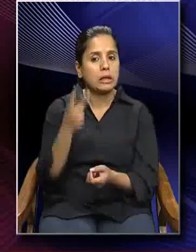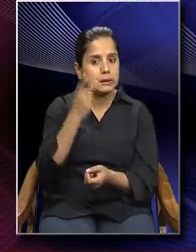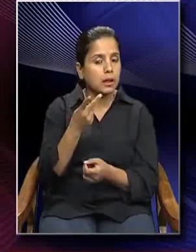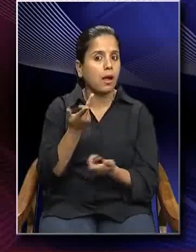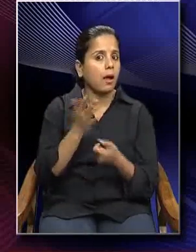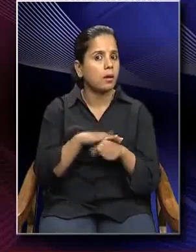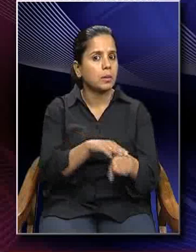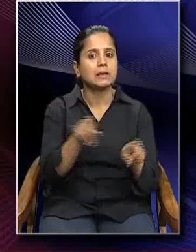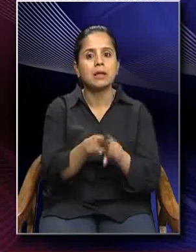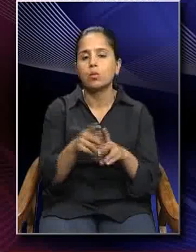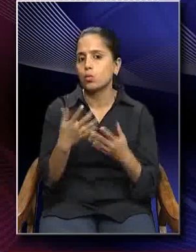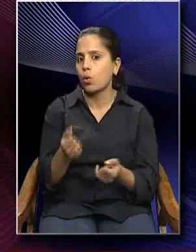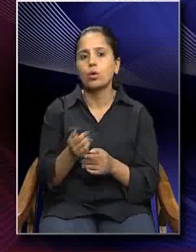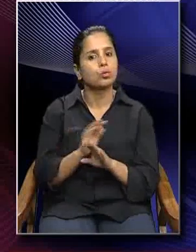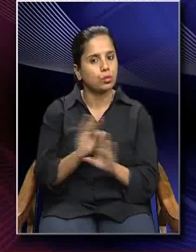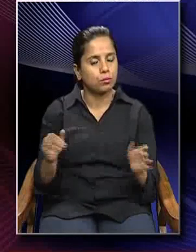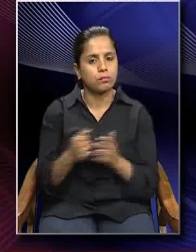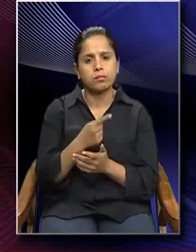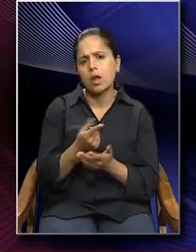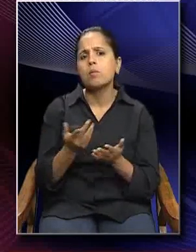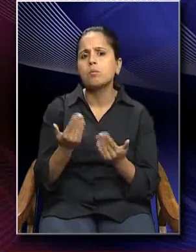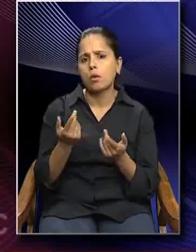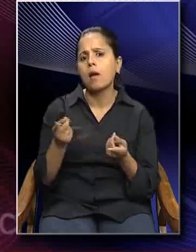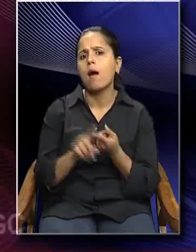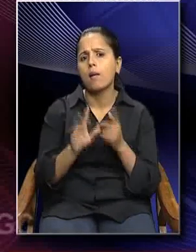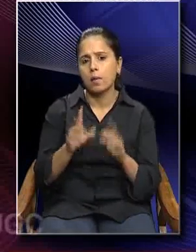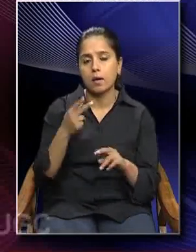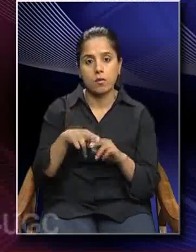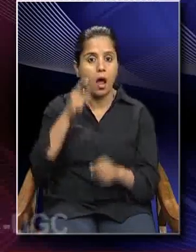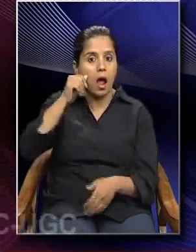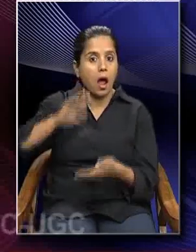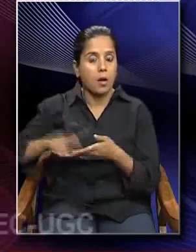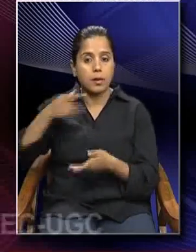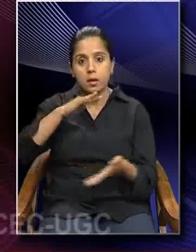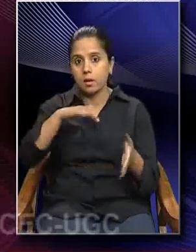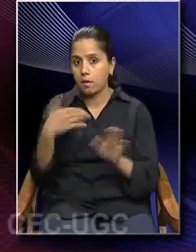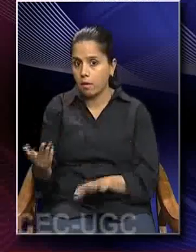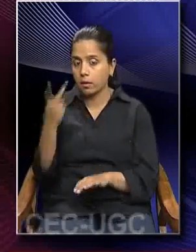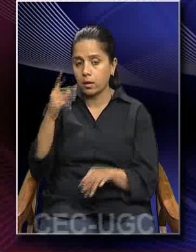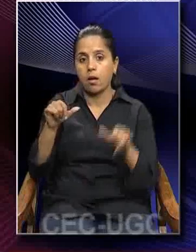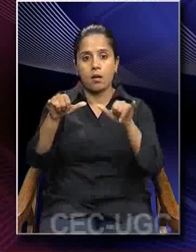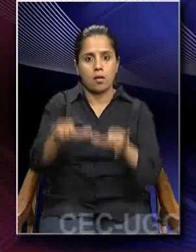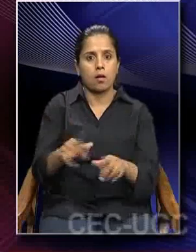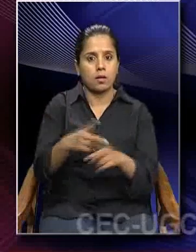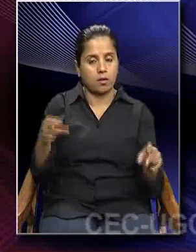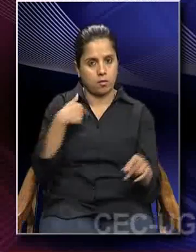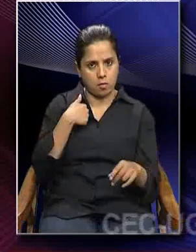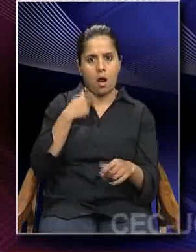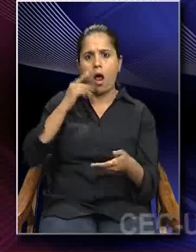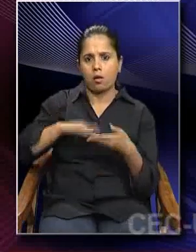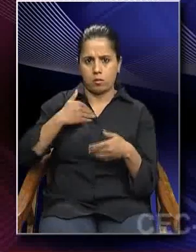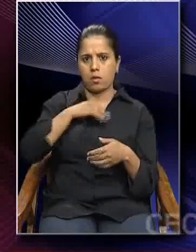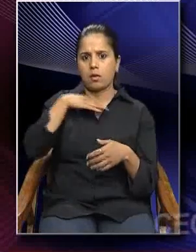that reality. This could happen if at the husband's death the land came to the widow,